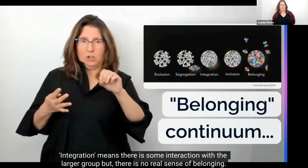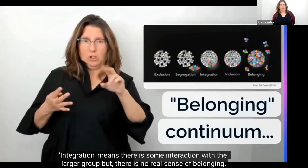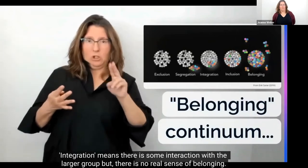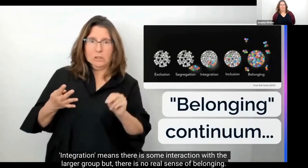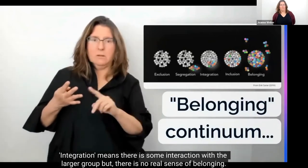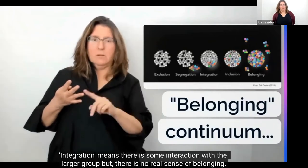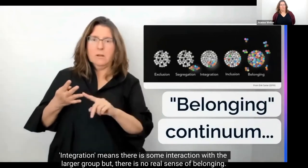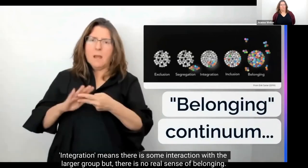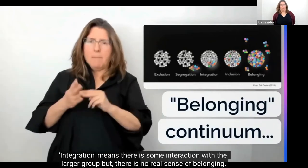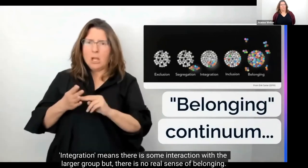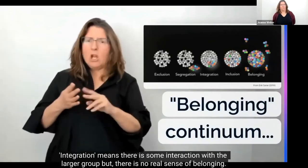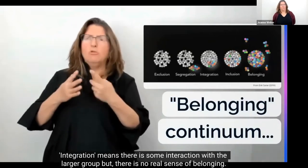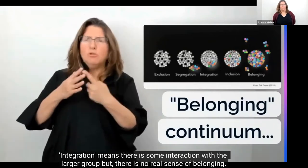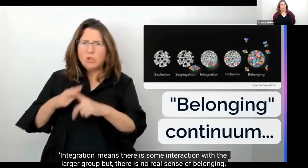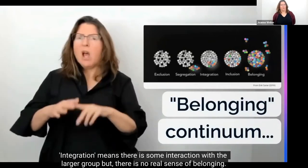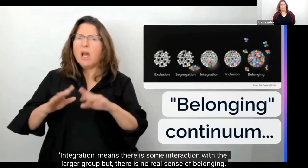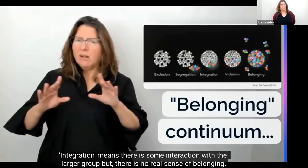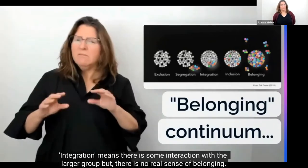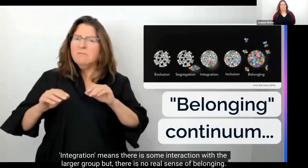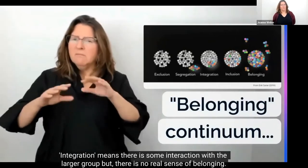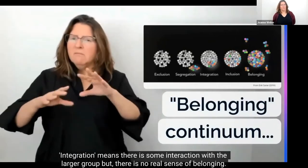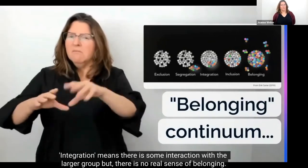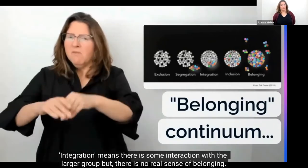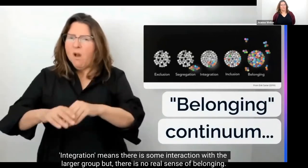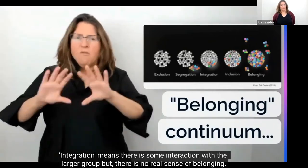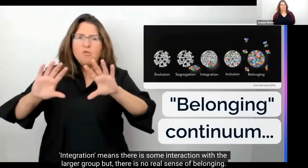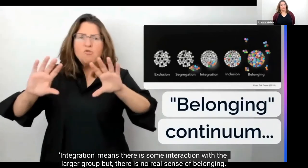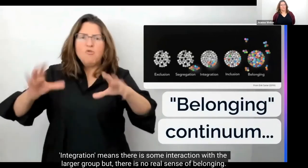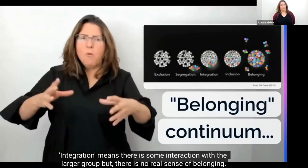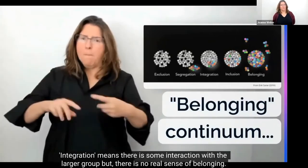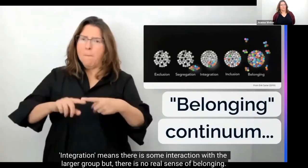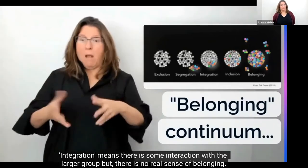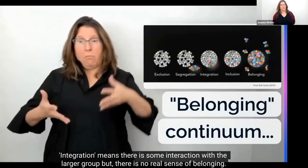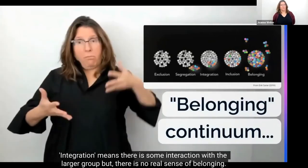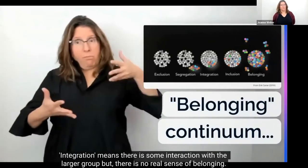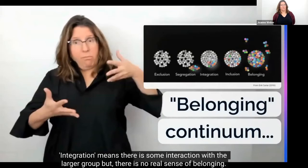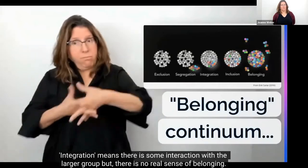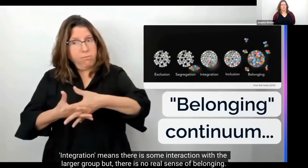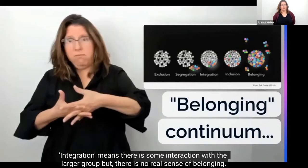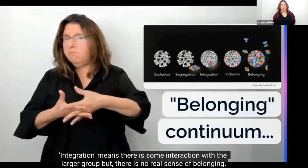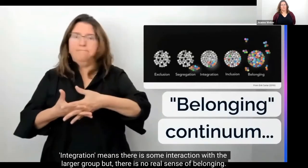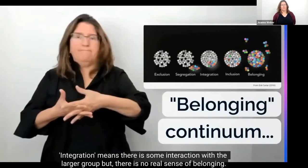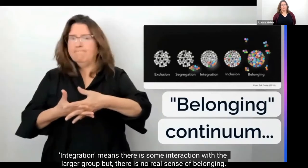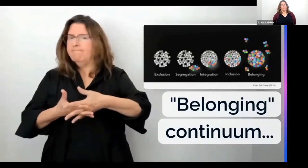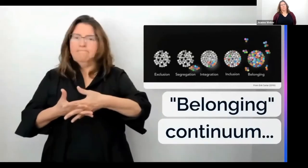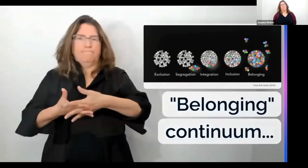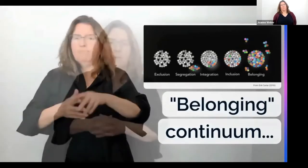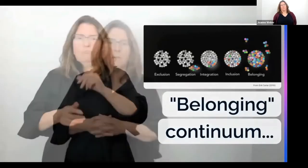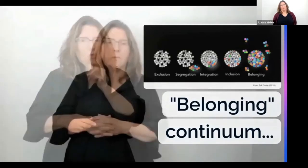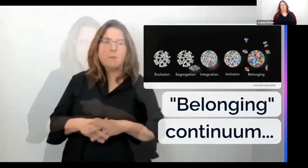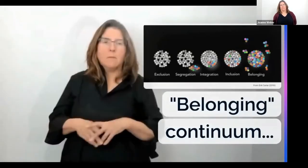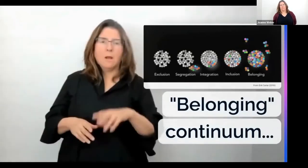Integration means there is some interaction with the larger group, but there is no real sense of